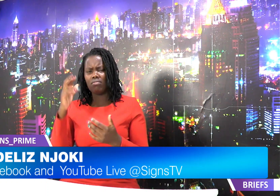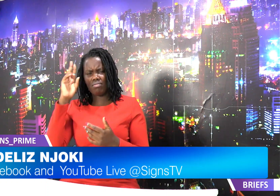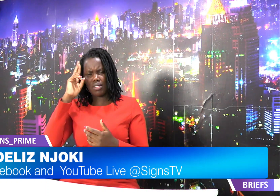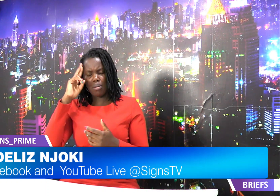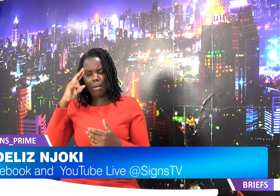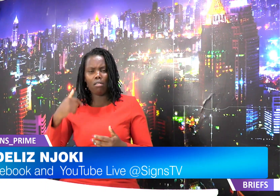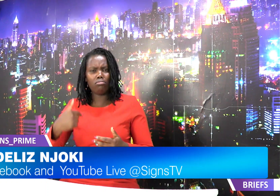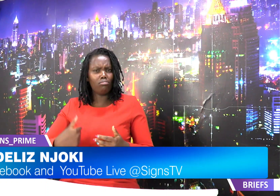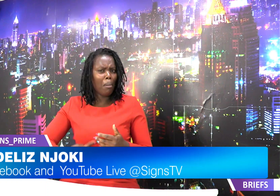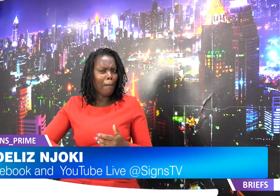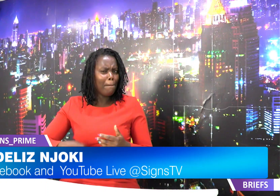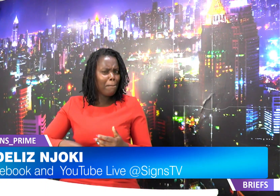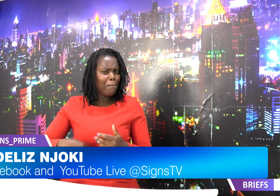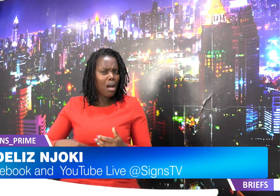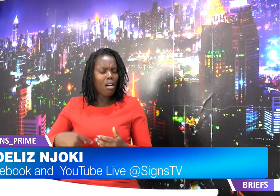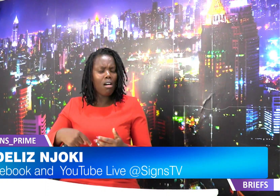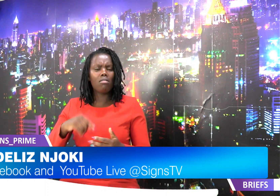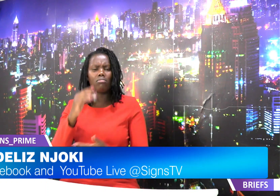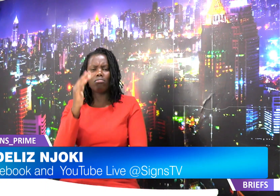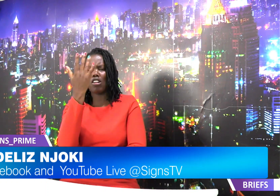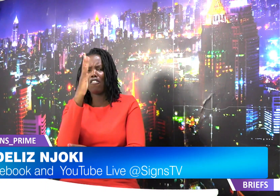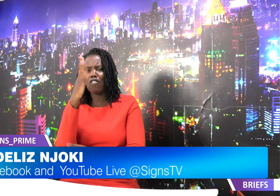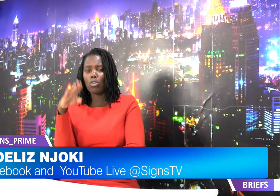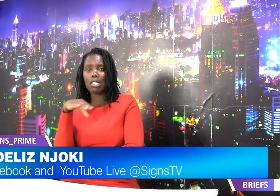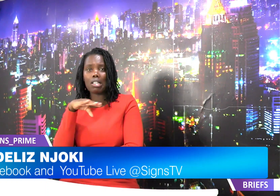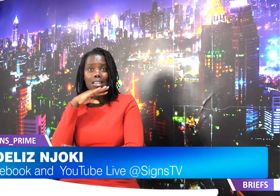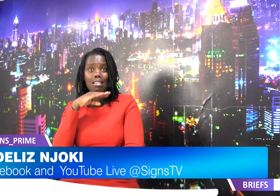investigating the Shakahola killings